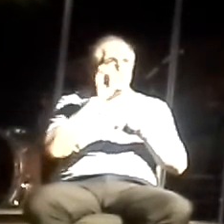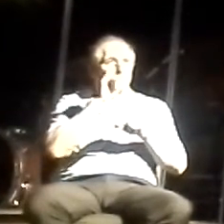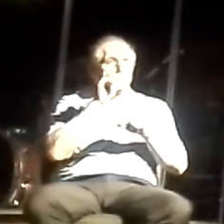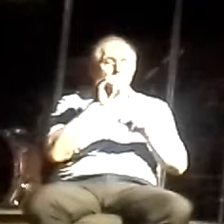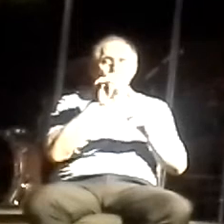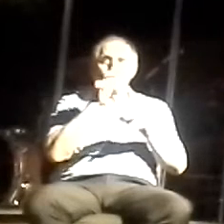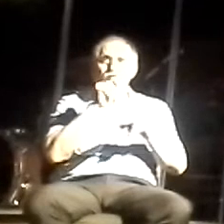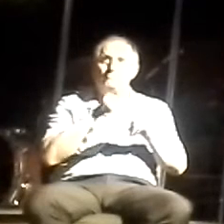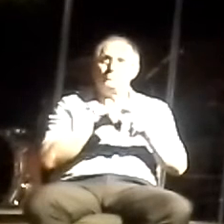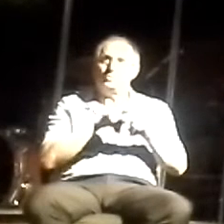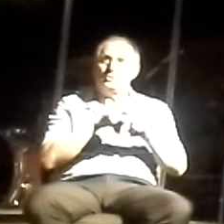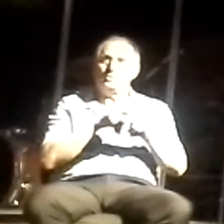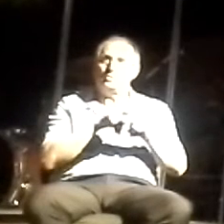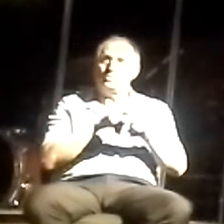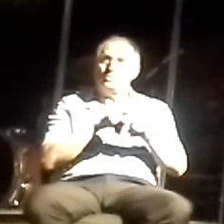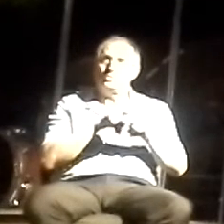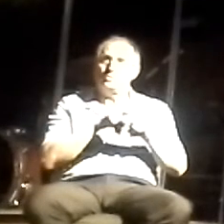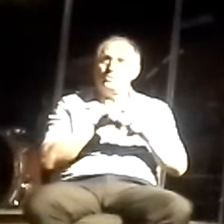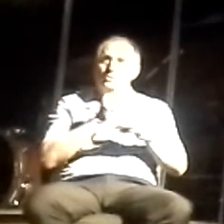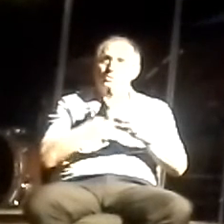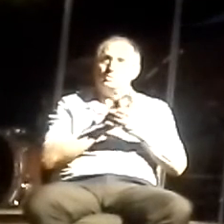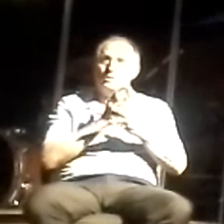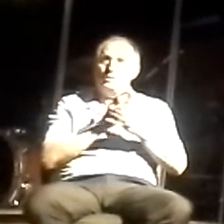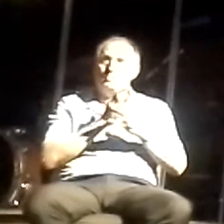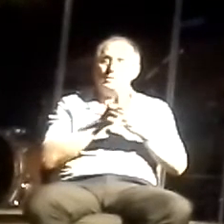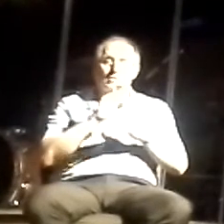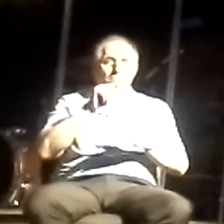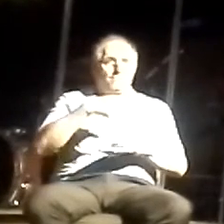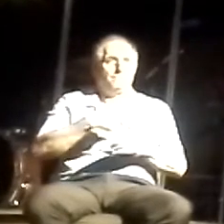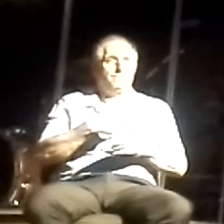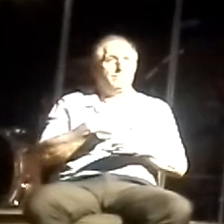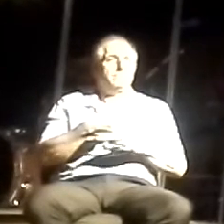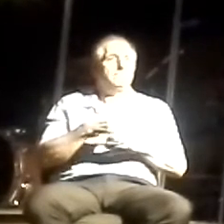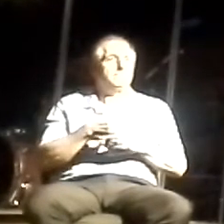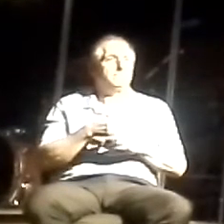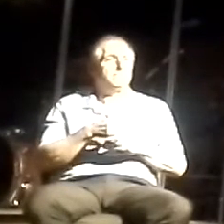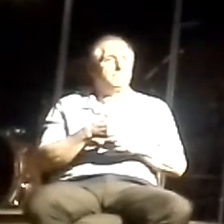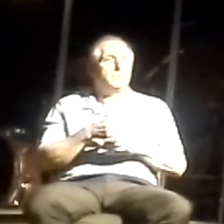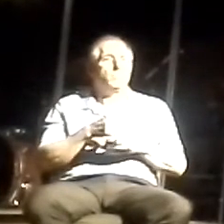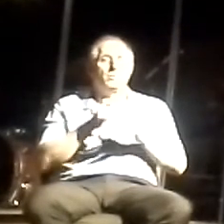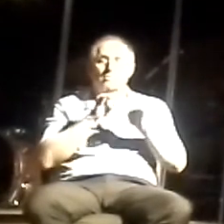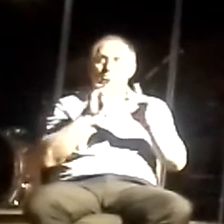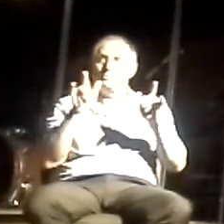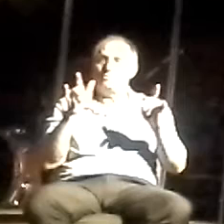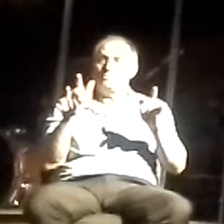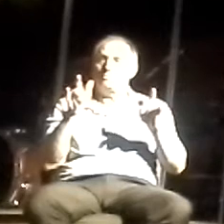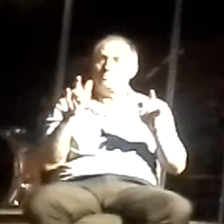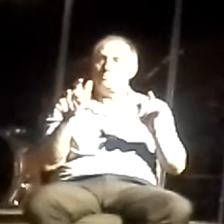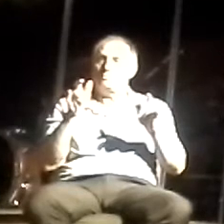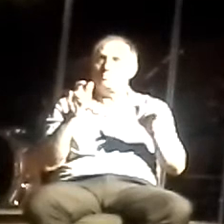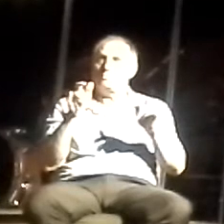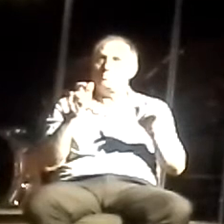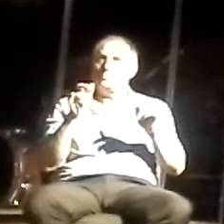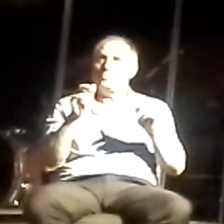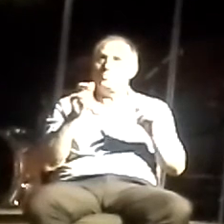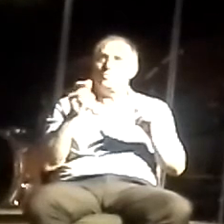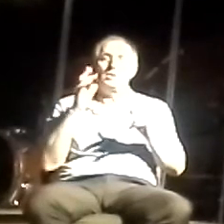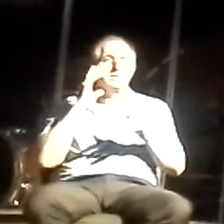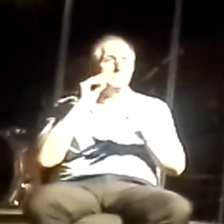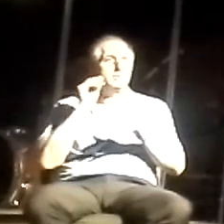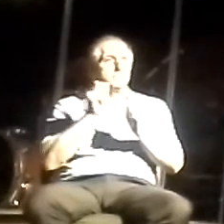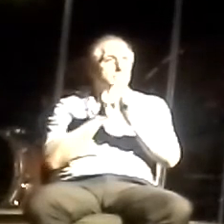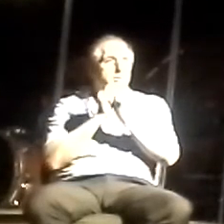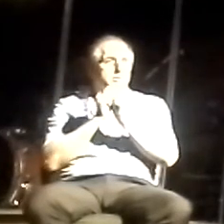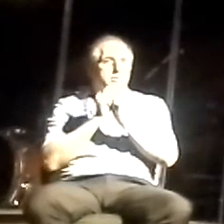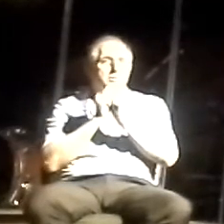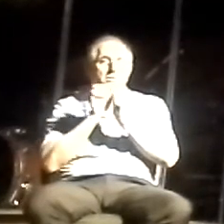alone. So let your guard down a little bit today and stop being so easily offended. We love you. We can walk through this with you if